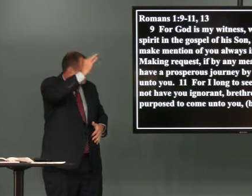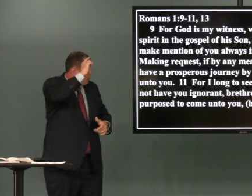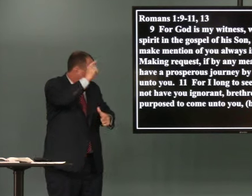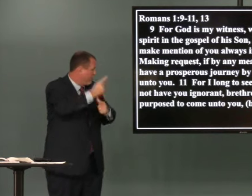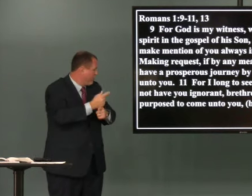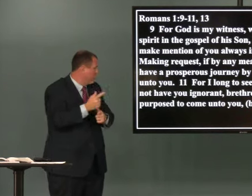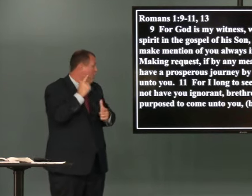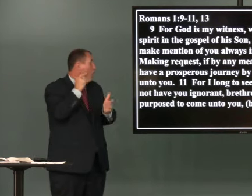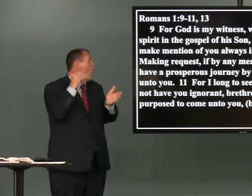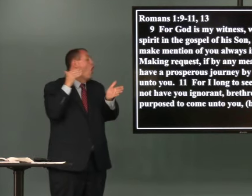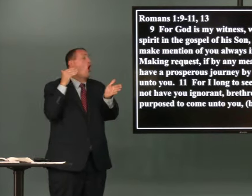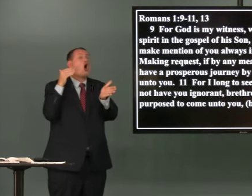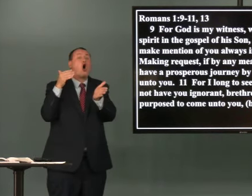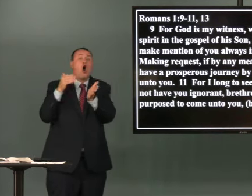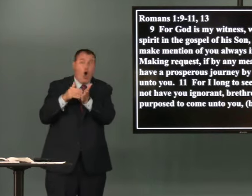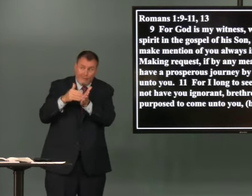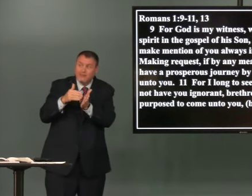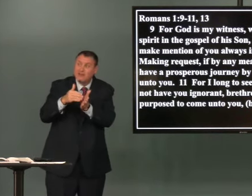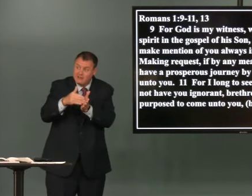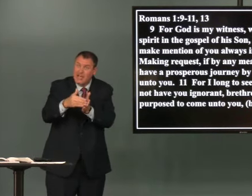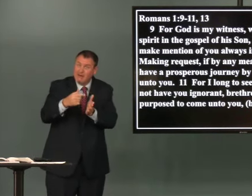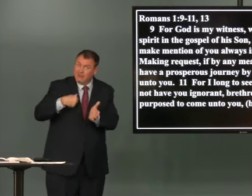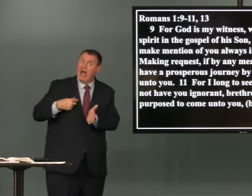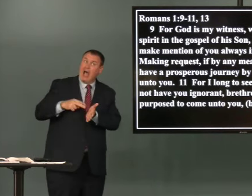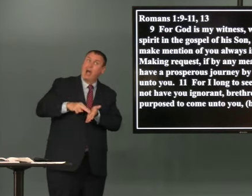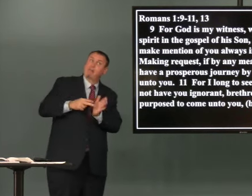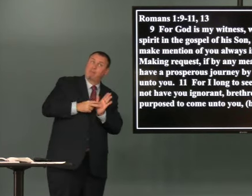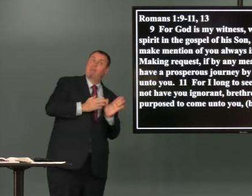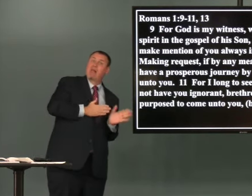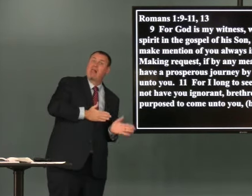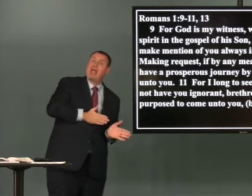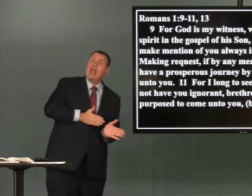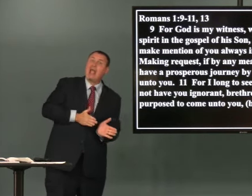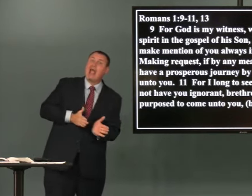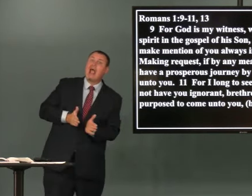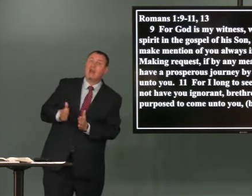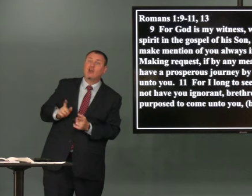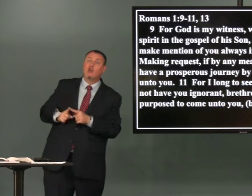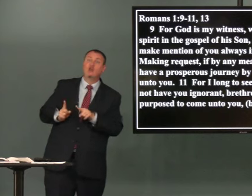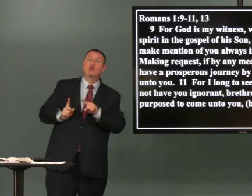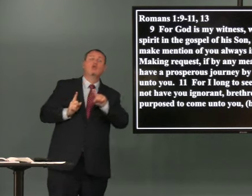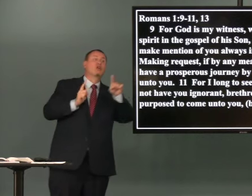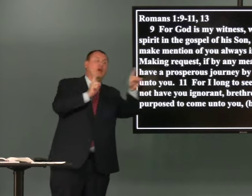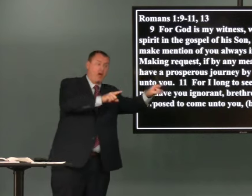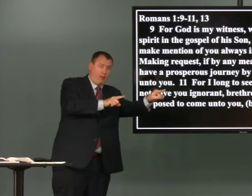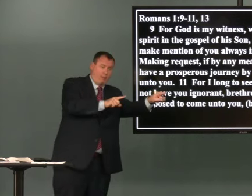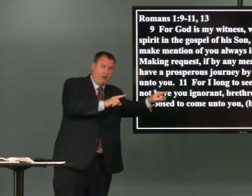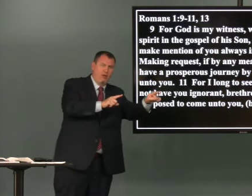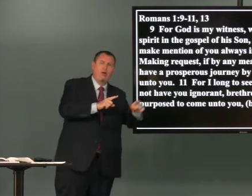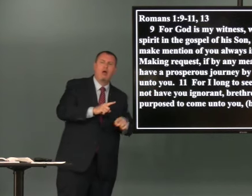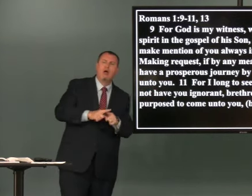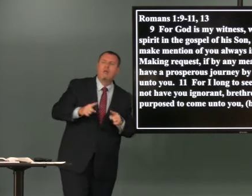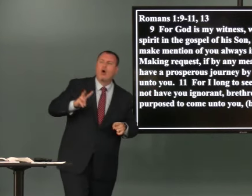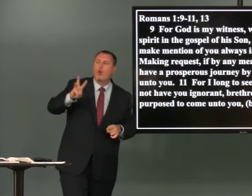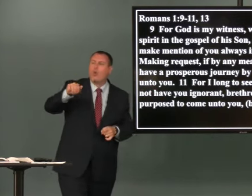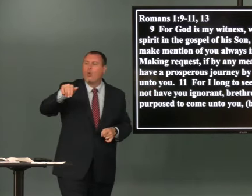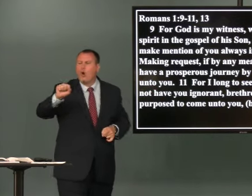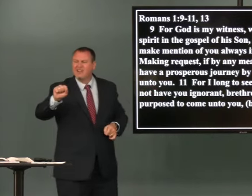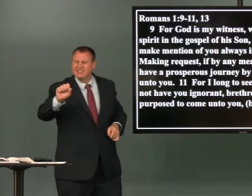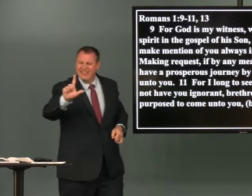verse 13 now i would not have you ignorant brethren that often times i purpose to come unto